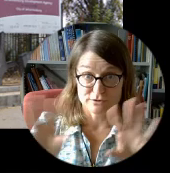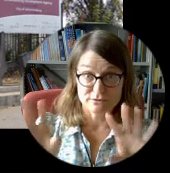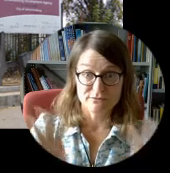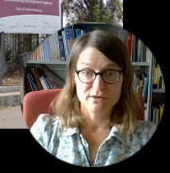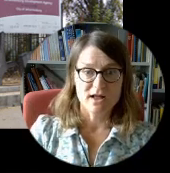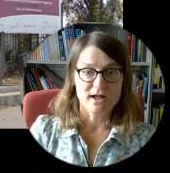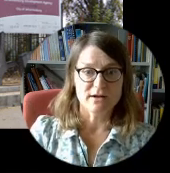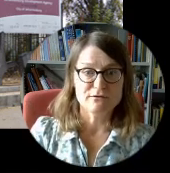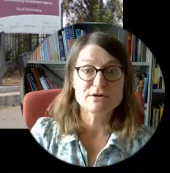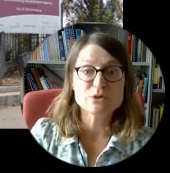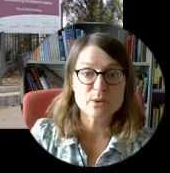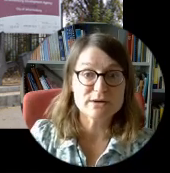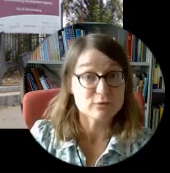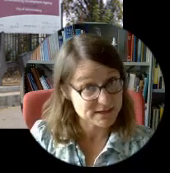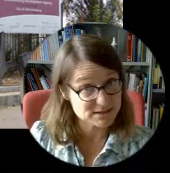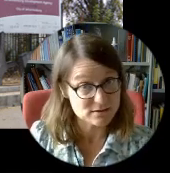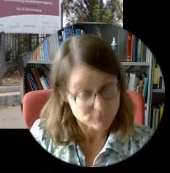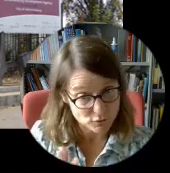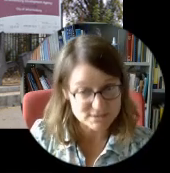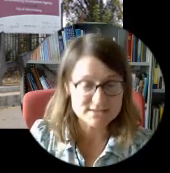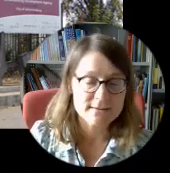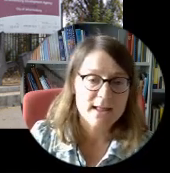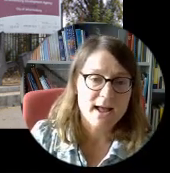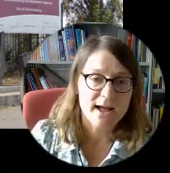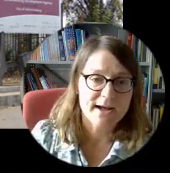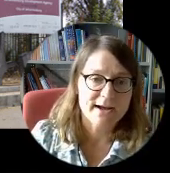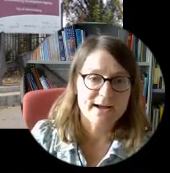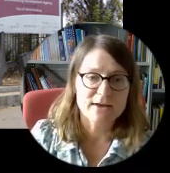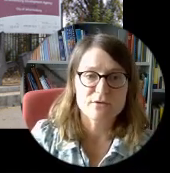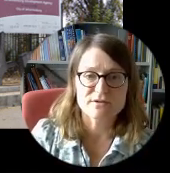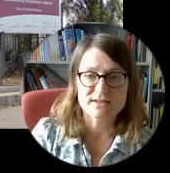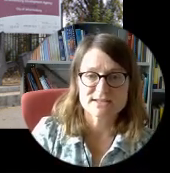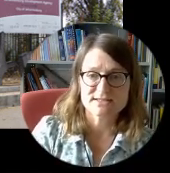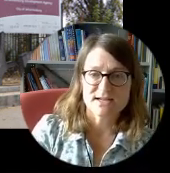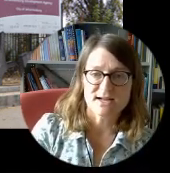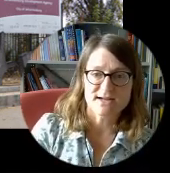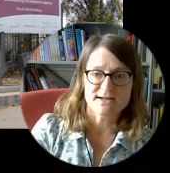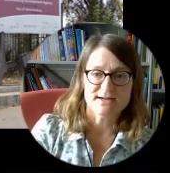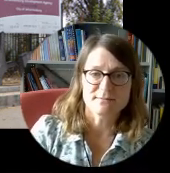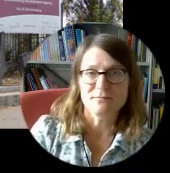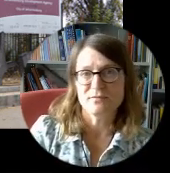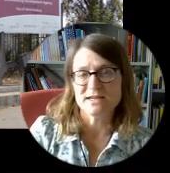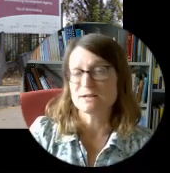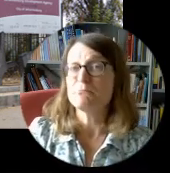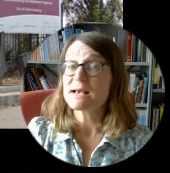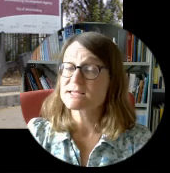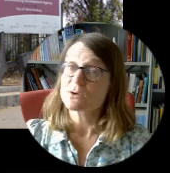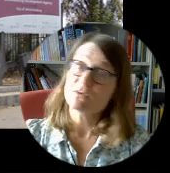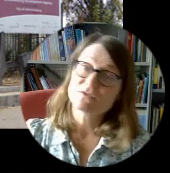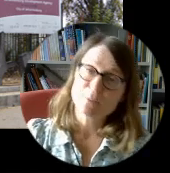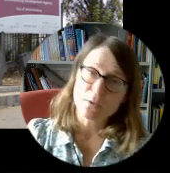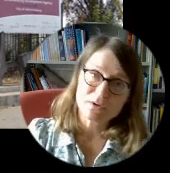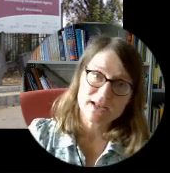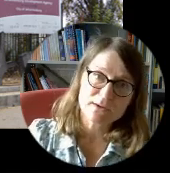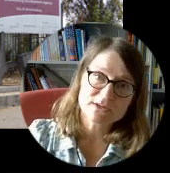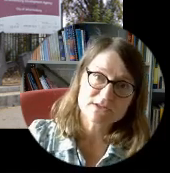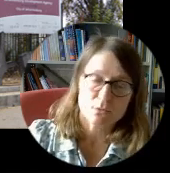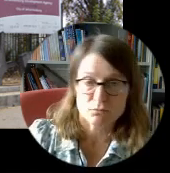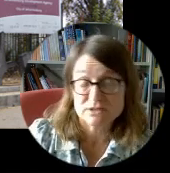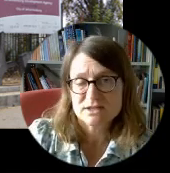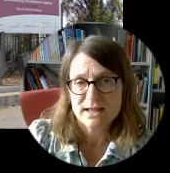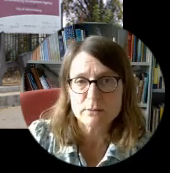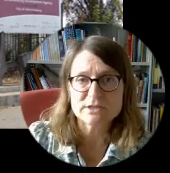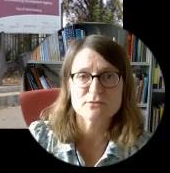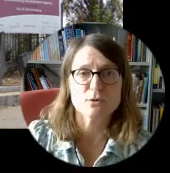a lot of visual information, of course, and often this is a mix of spoken language